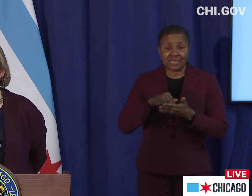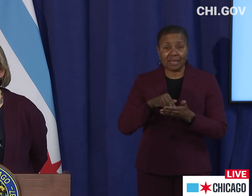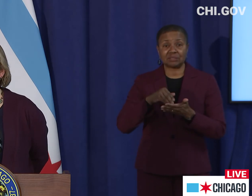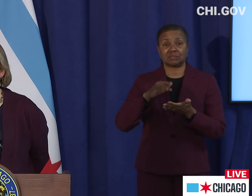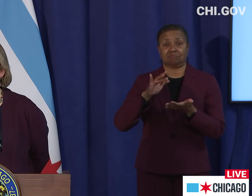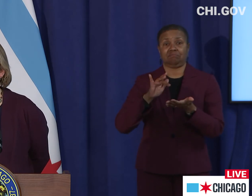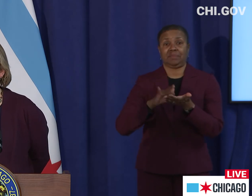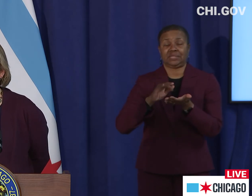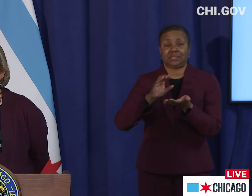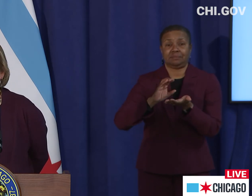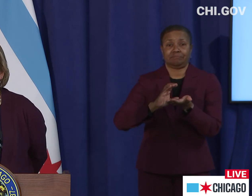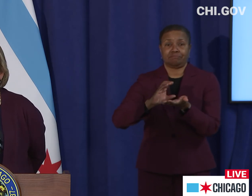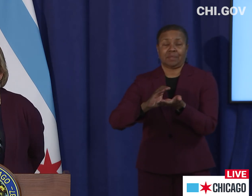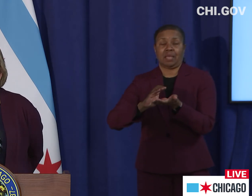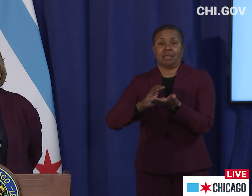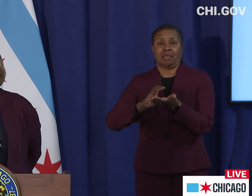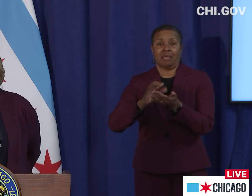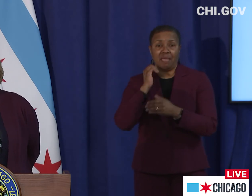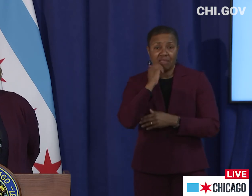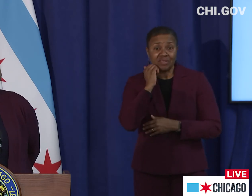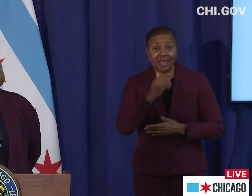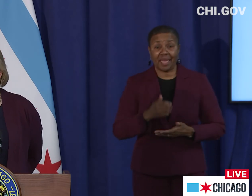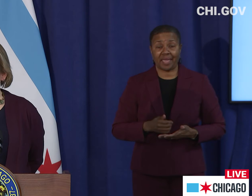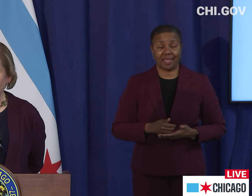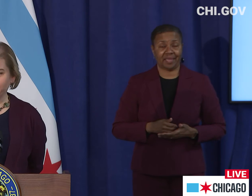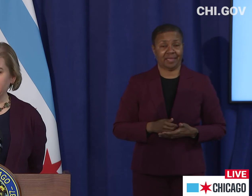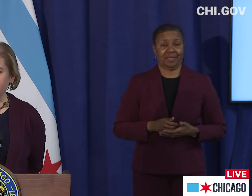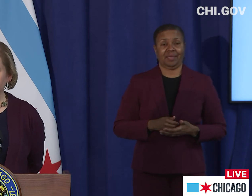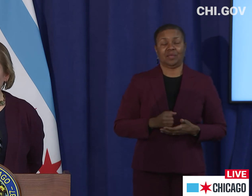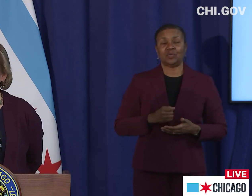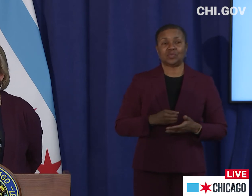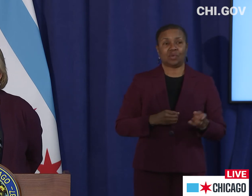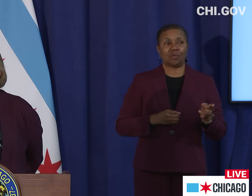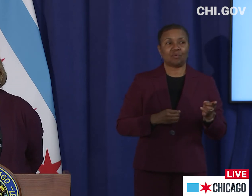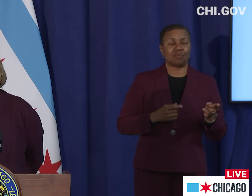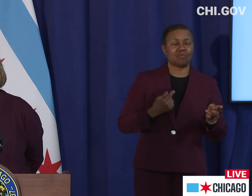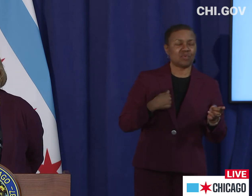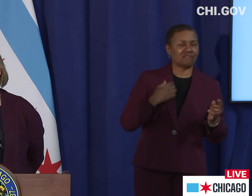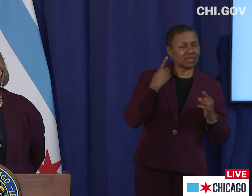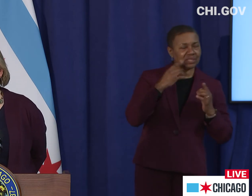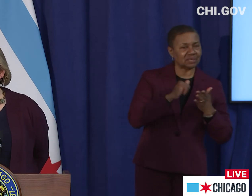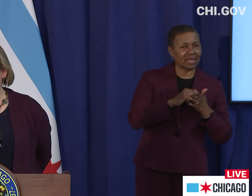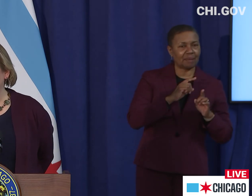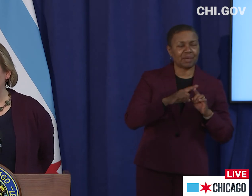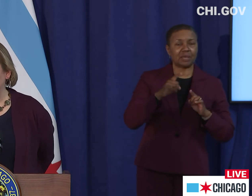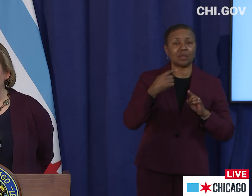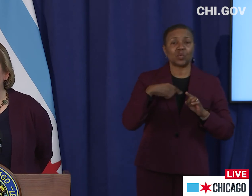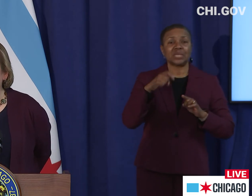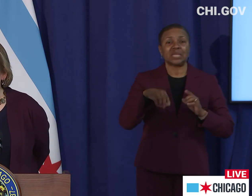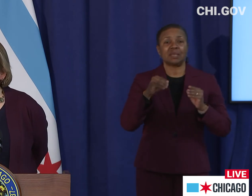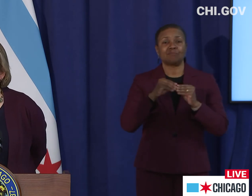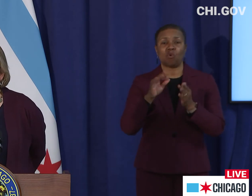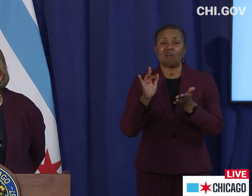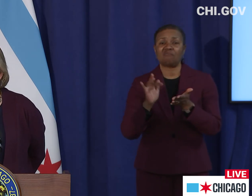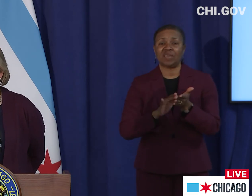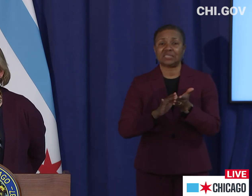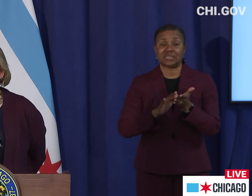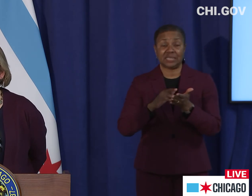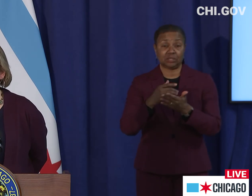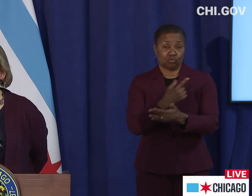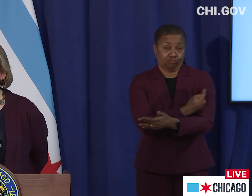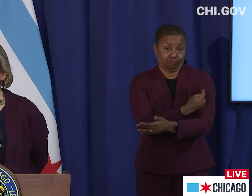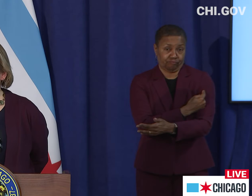And so this is not about not having kind of planning around that. It's about needing more vaccine. I do very